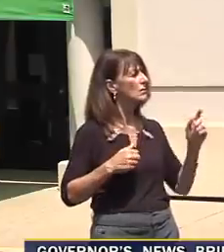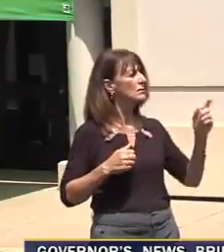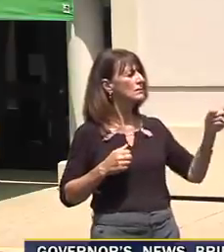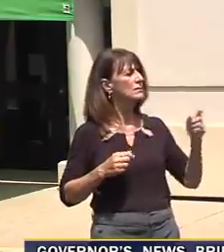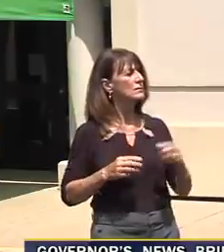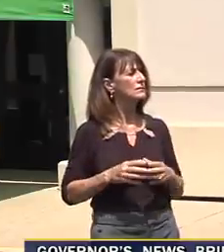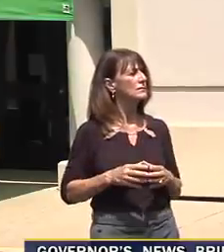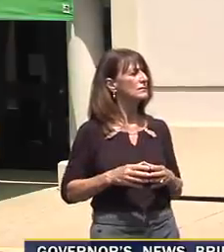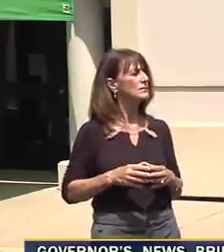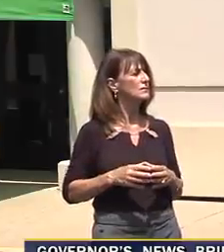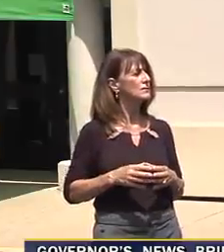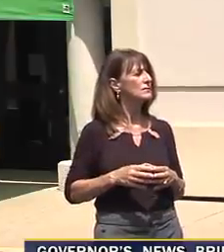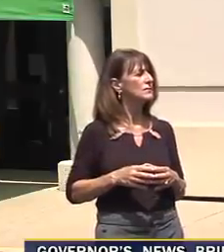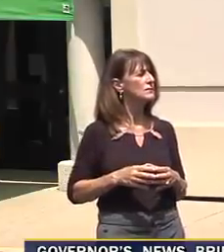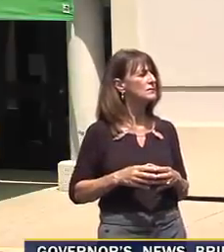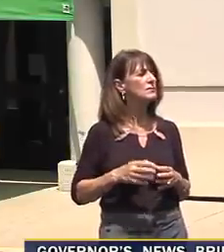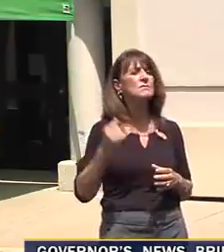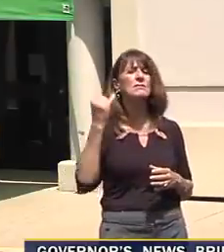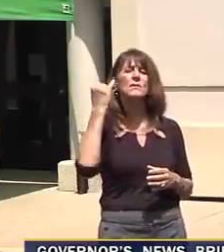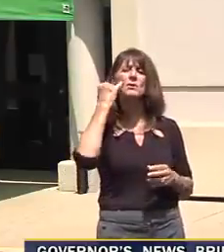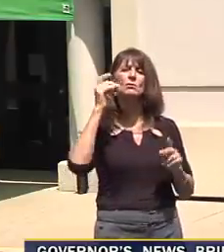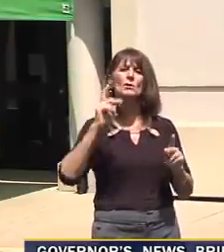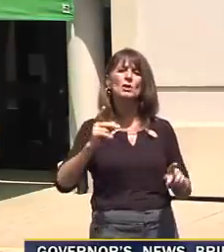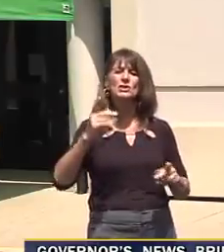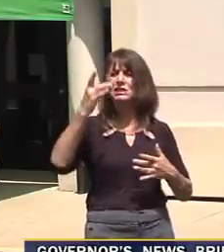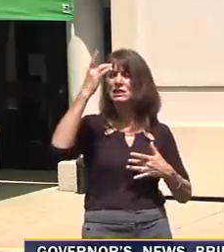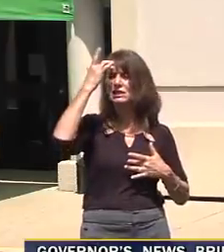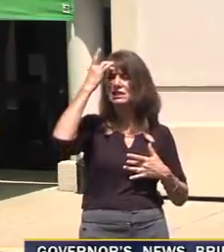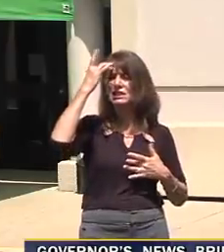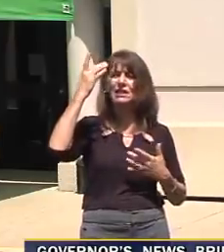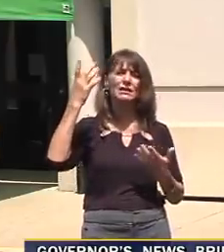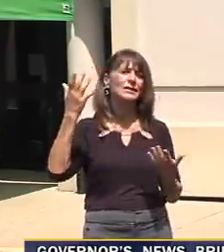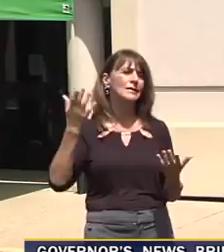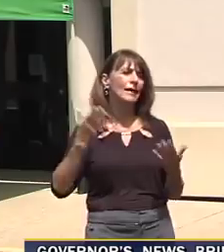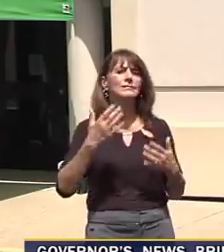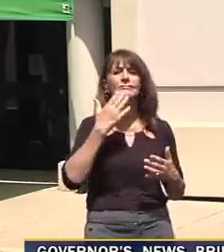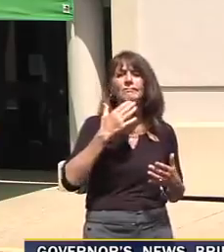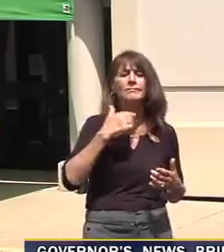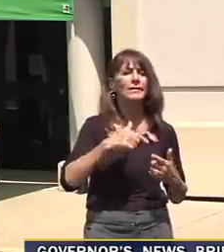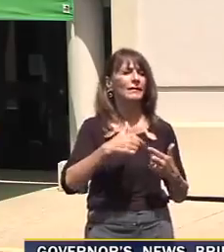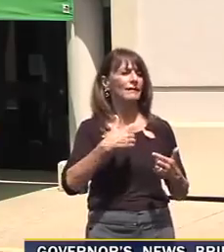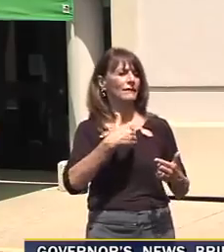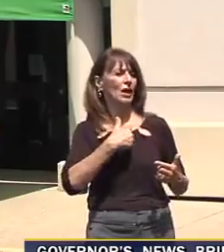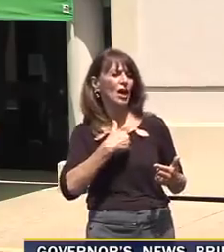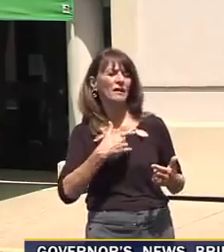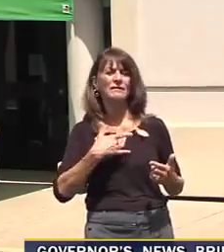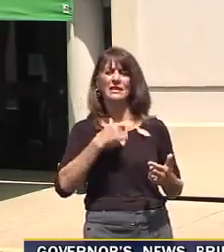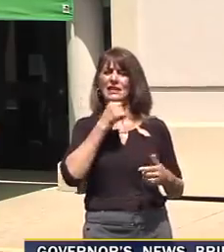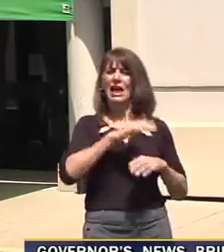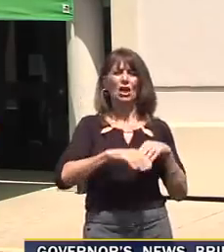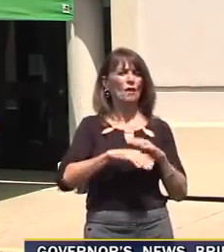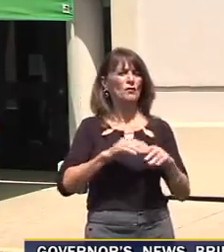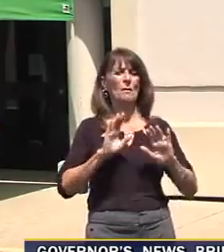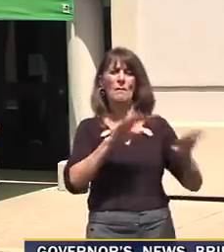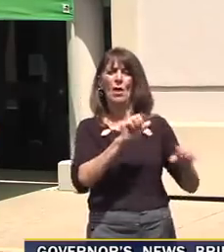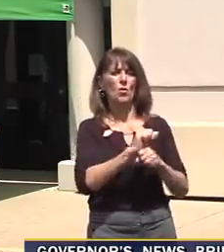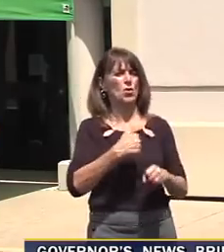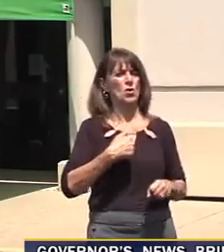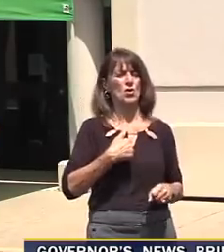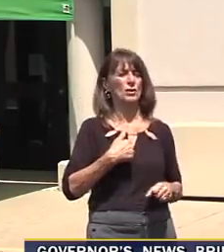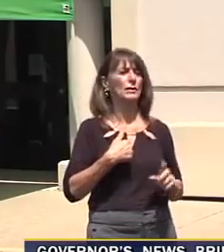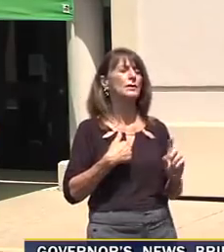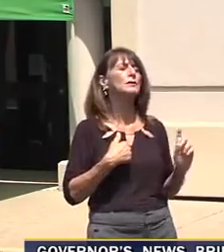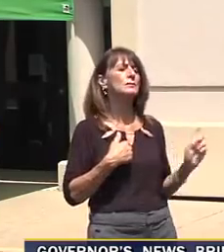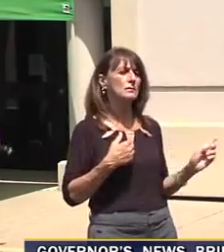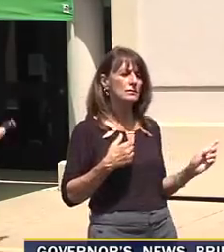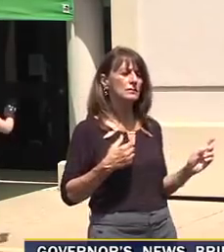have underlying conditions, or who live with somebody who are, for whatever reason, not yet comfortable going back to work? Yeah, as you know, right